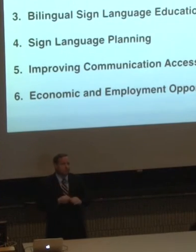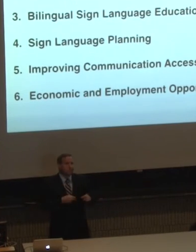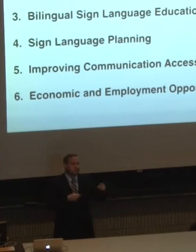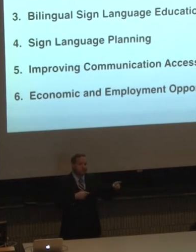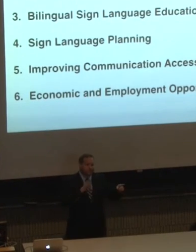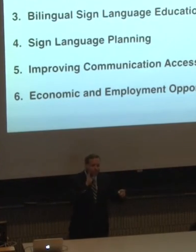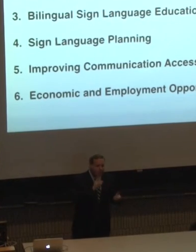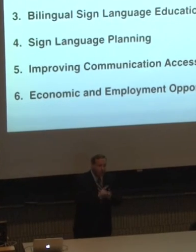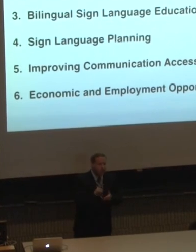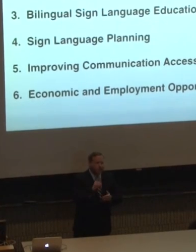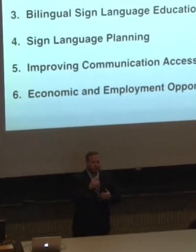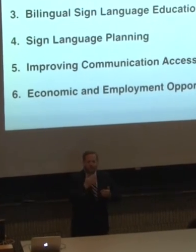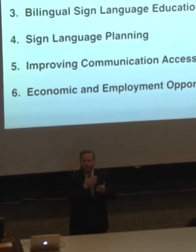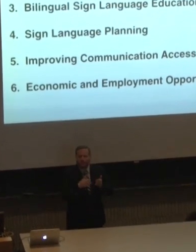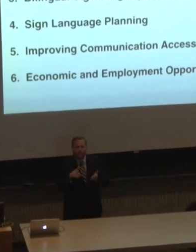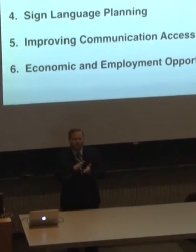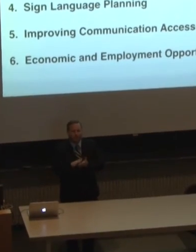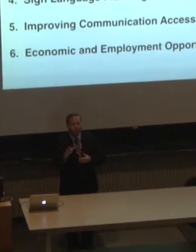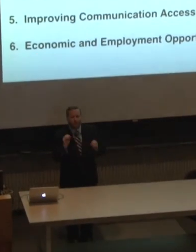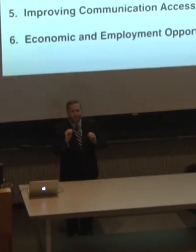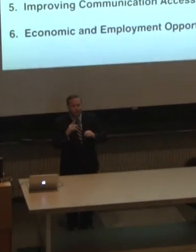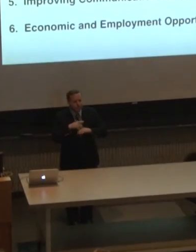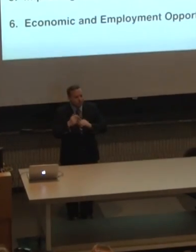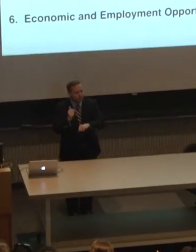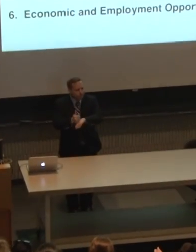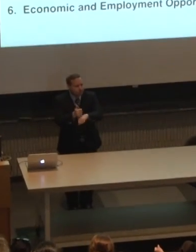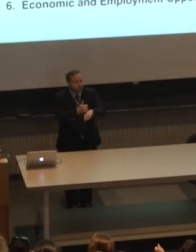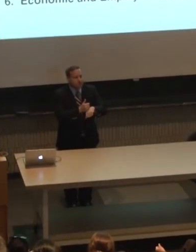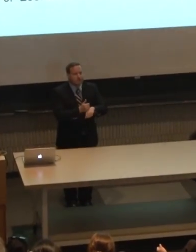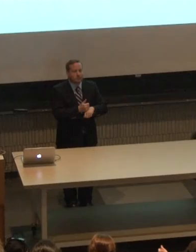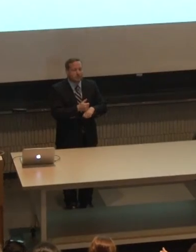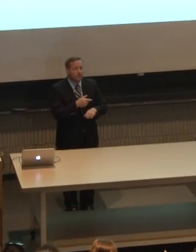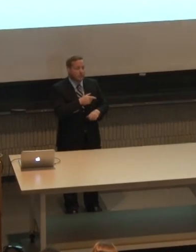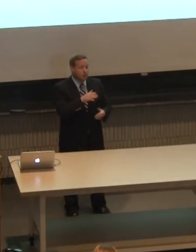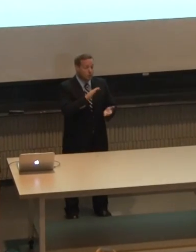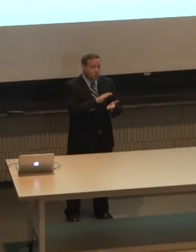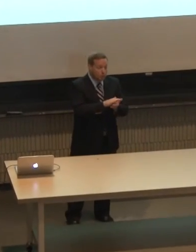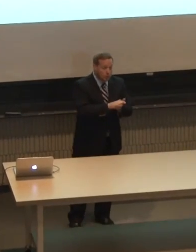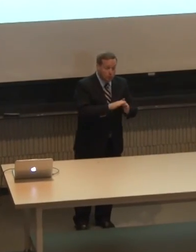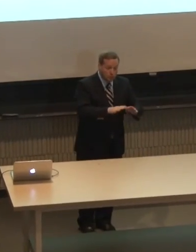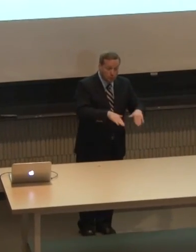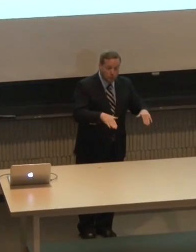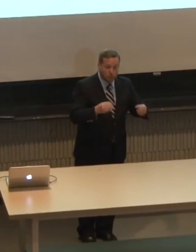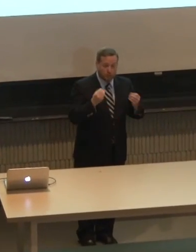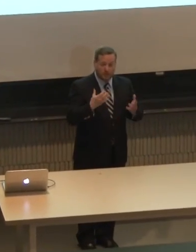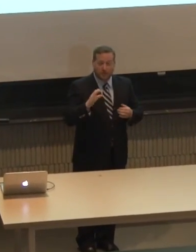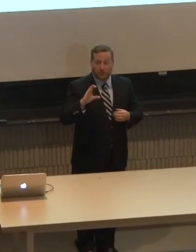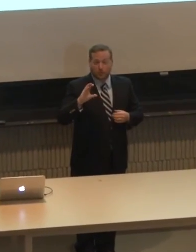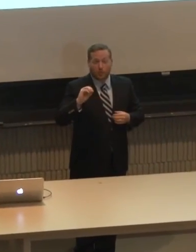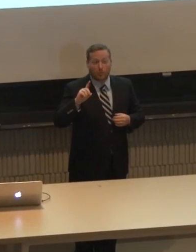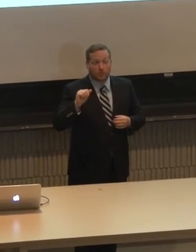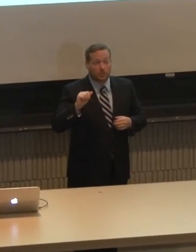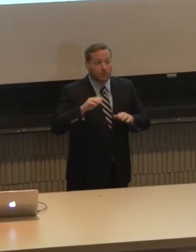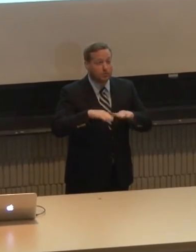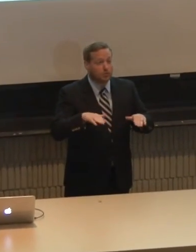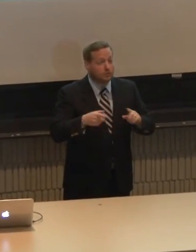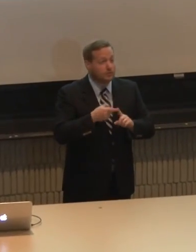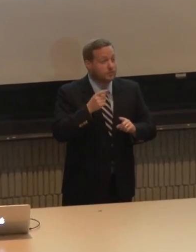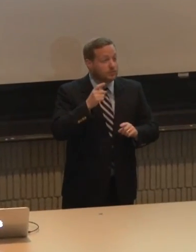them all the time and the program is going good. Other universities don't have any such courses. Why not? There's a lot